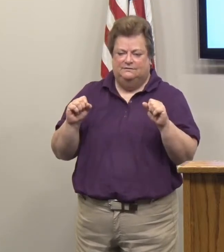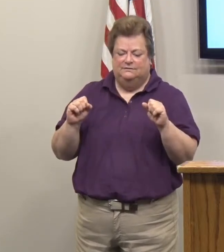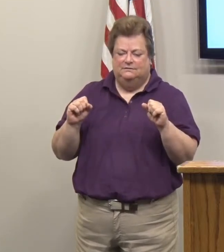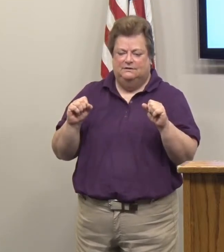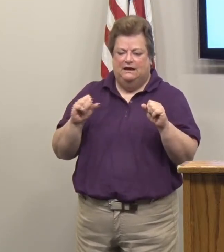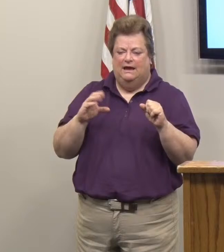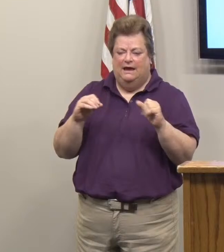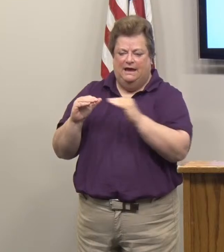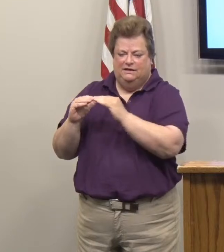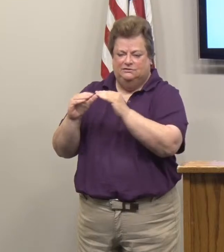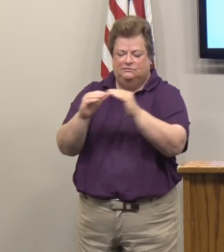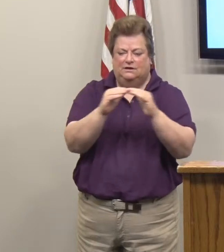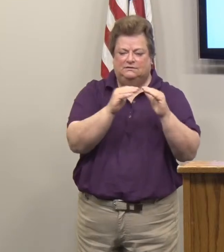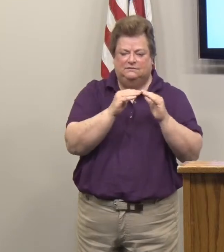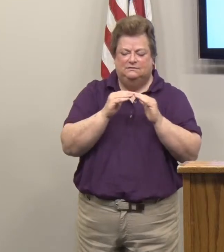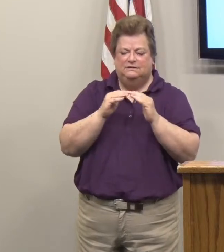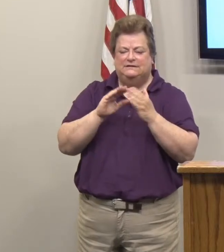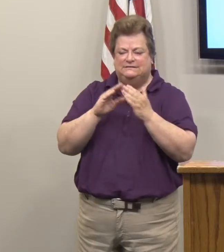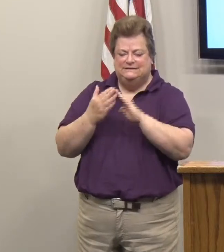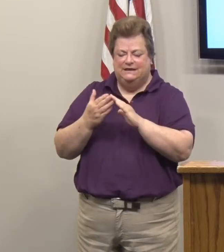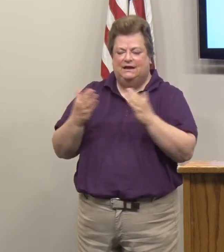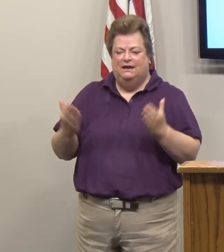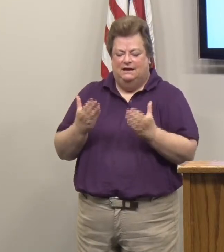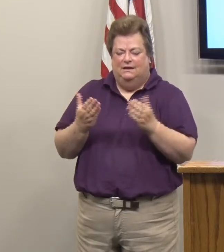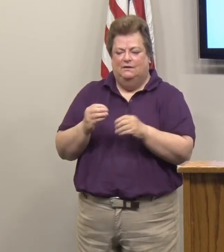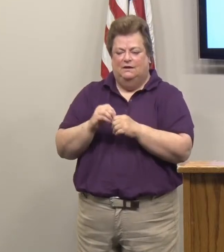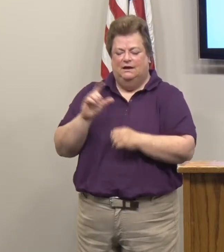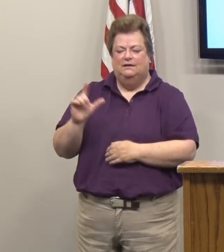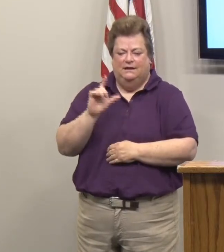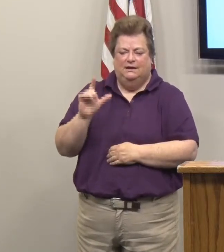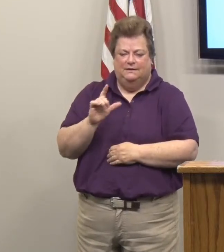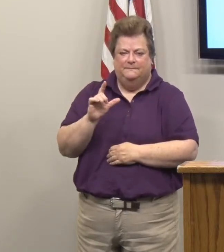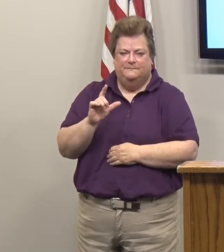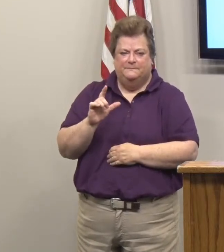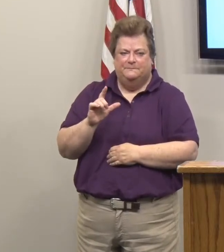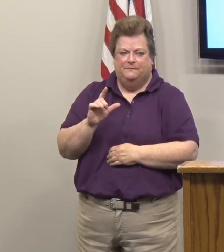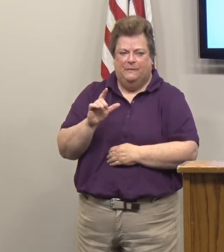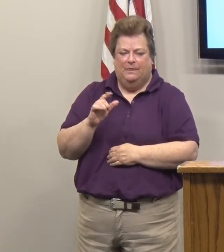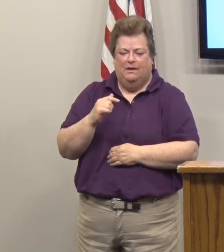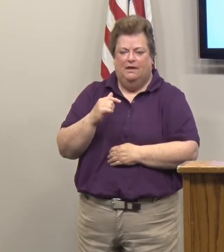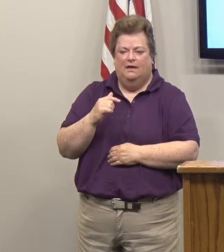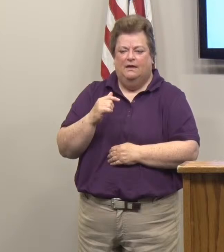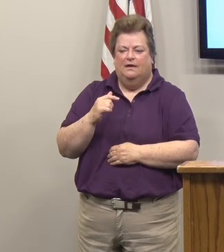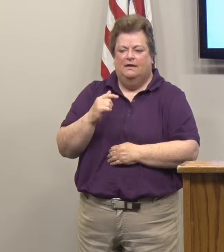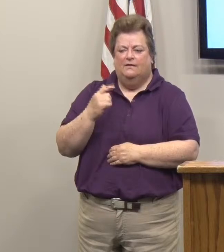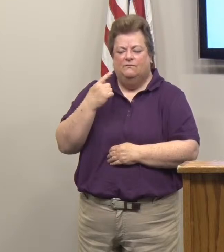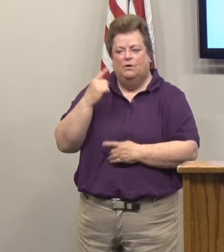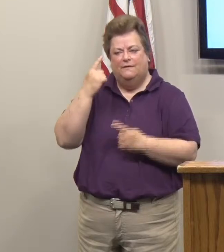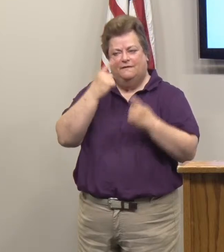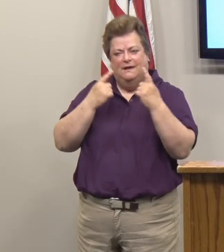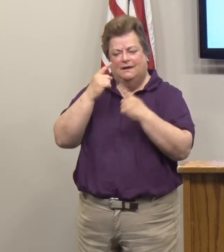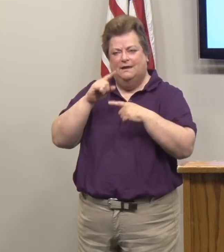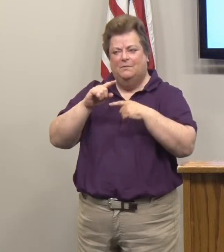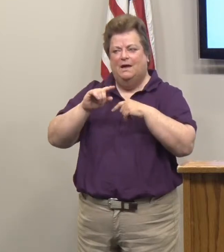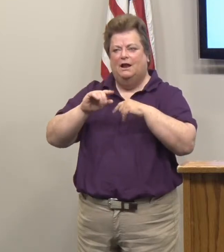stay connected during this pandemic. And thank you to everyone out there who is working towards a more